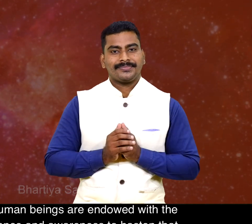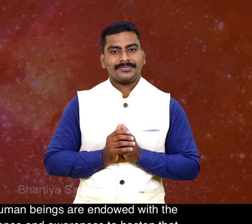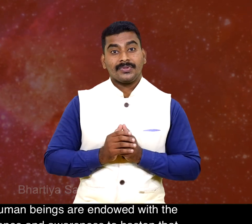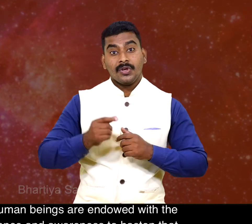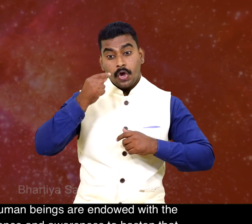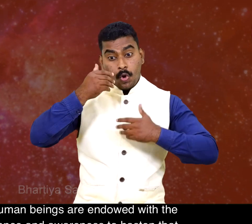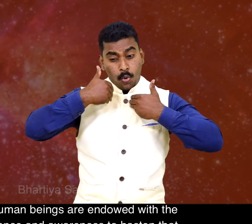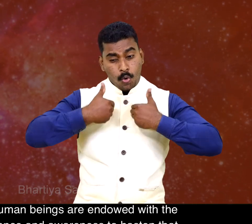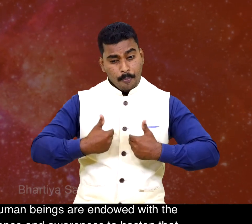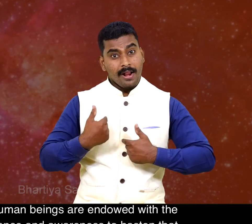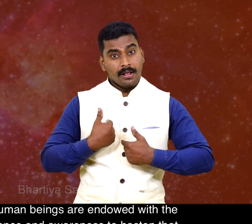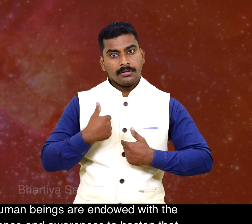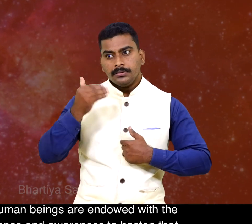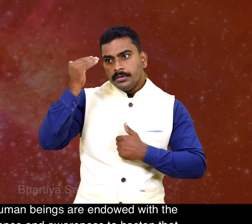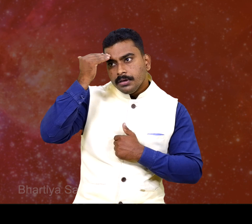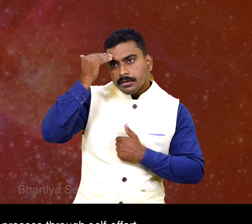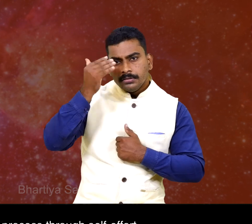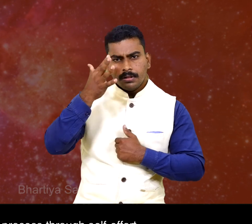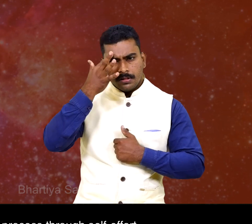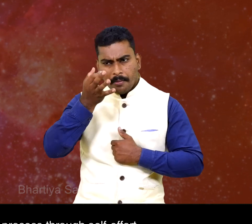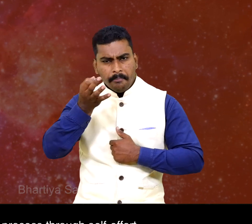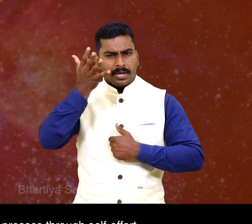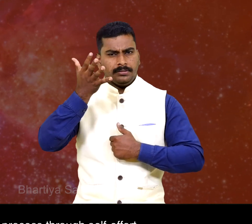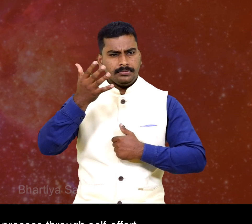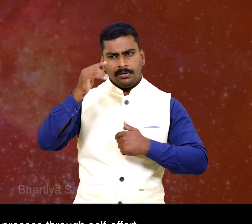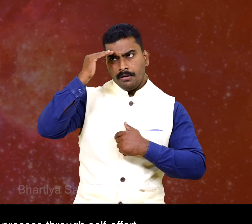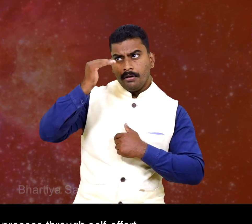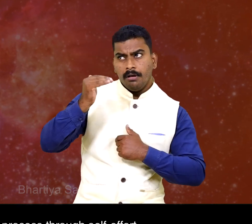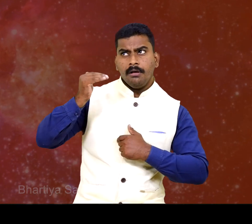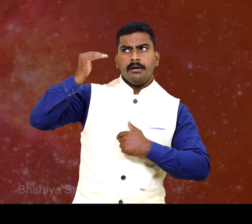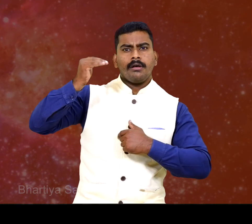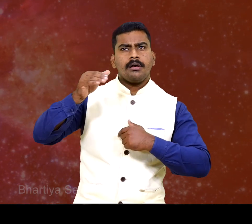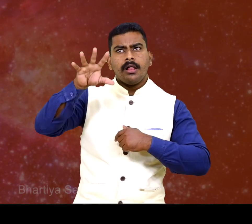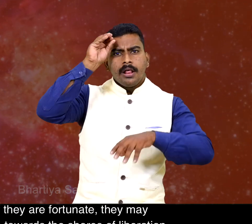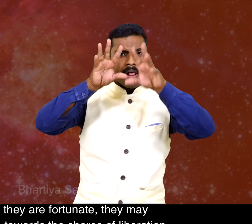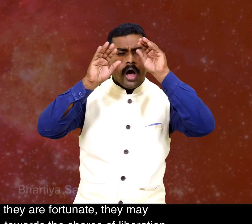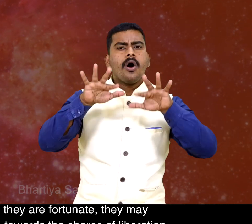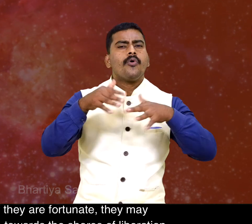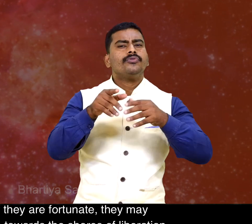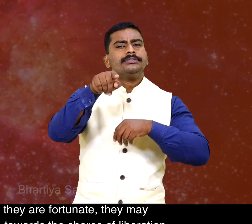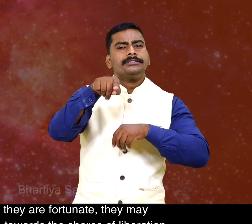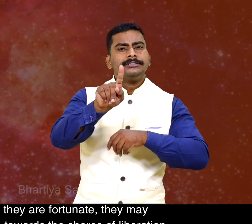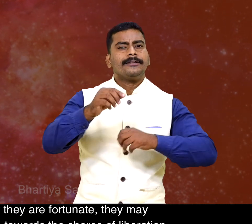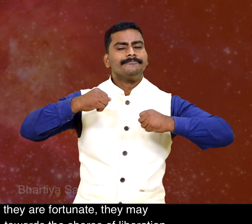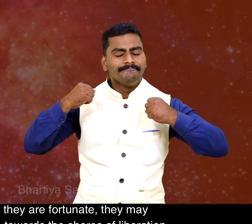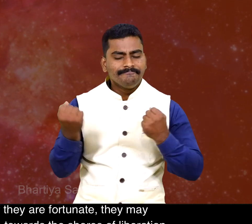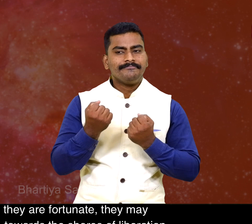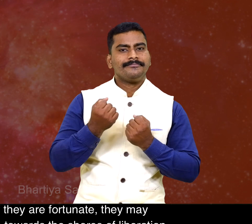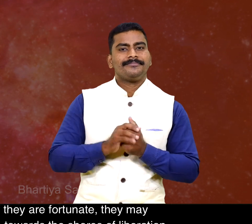awareness to hasten that process through self-effort. If they are fortunate, they may move towards